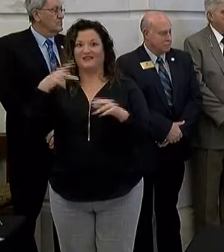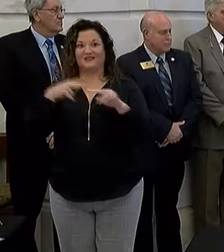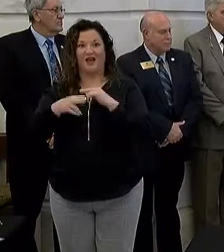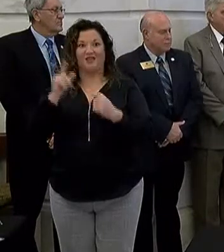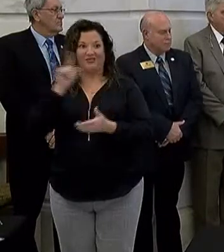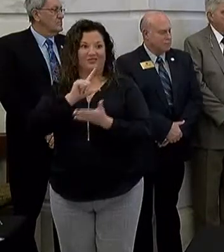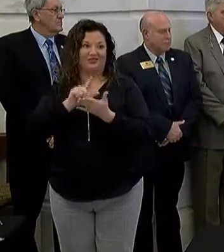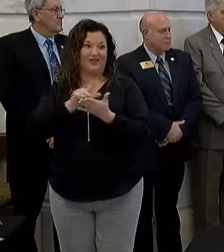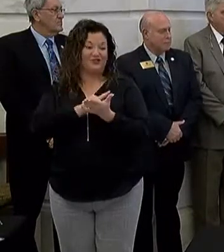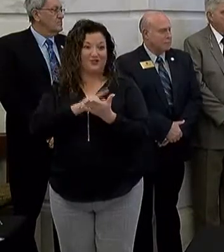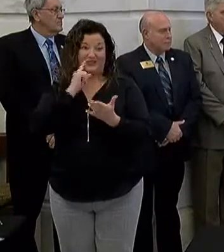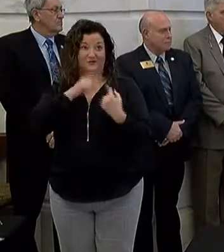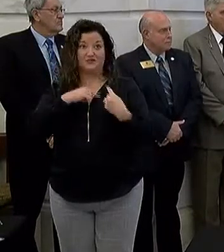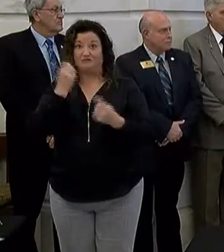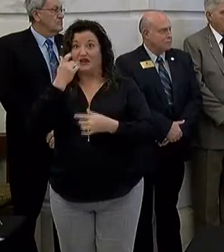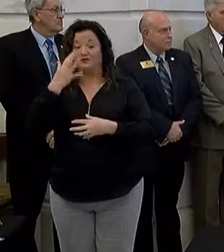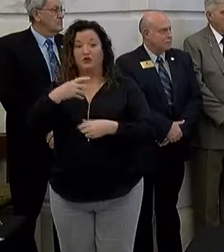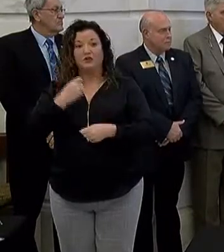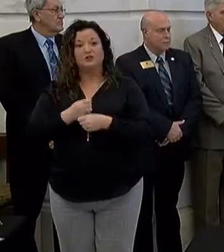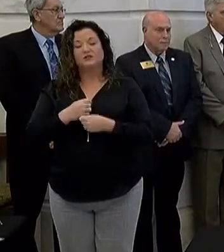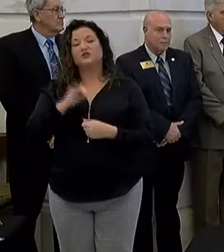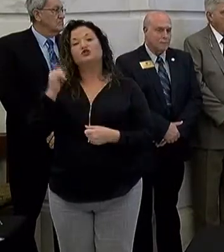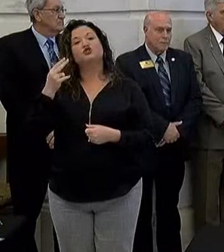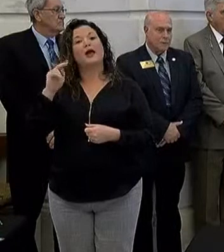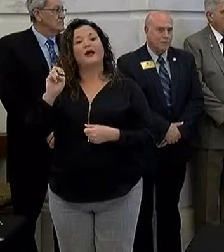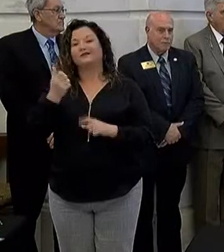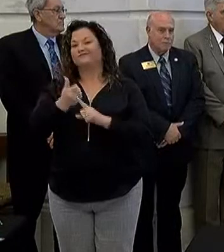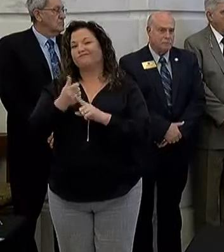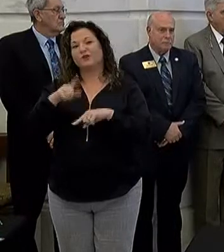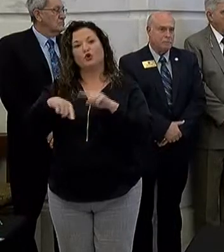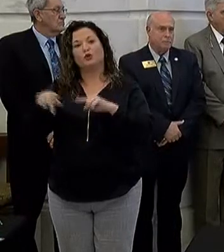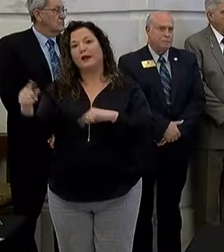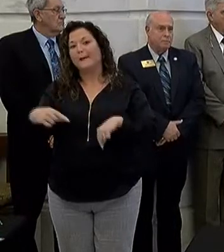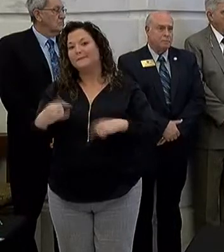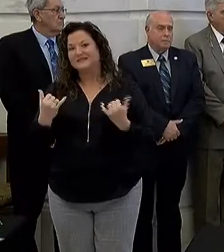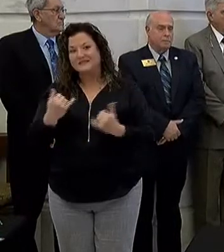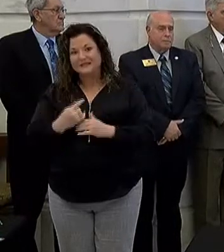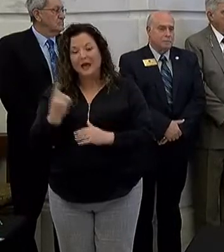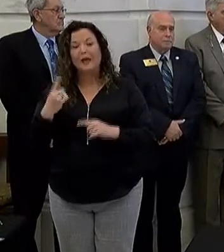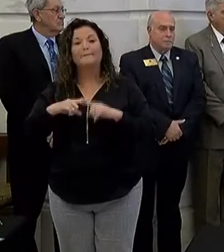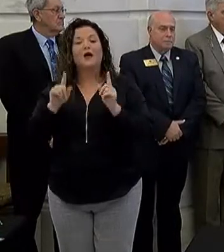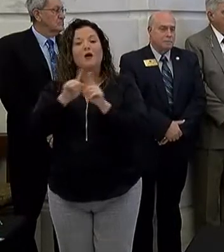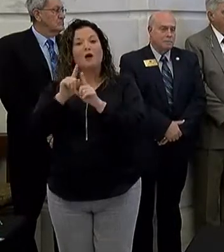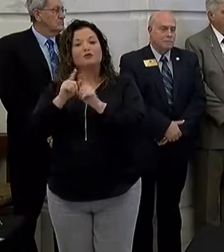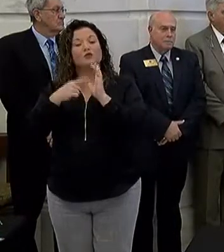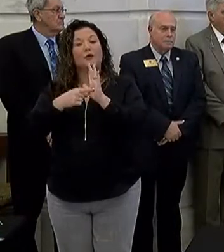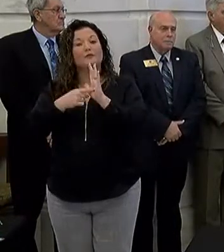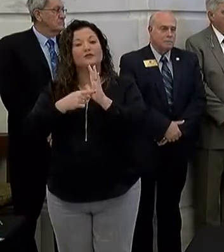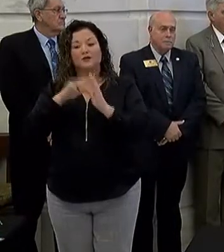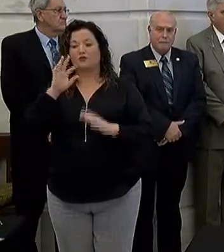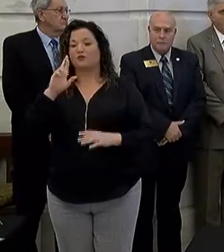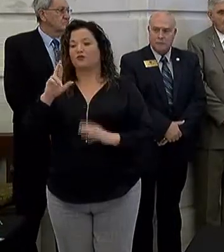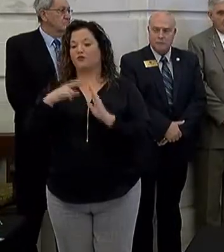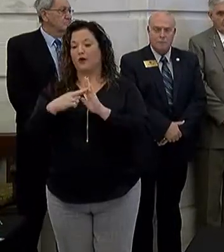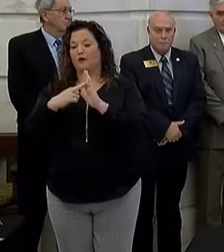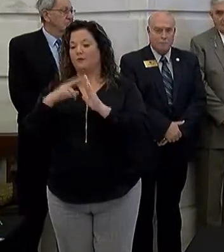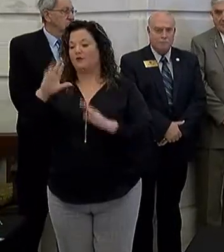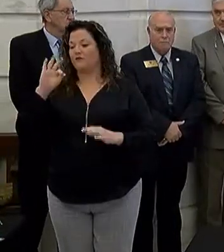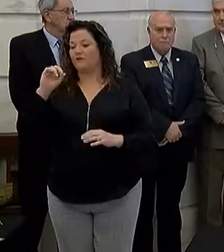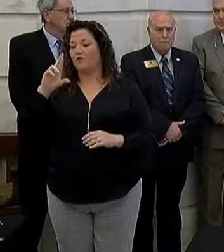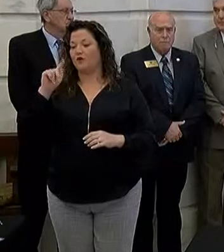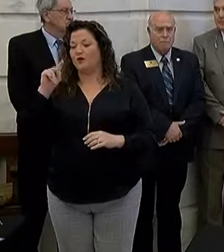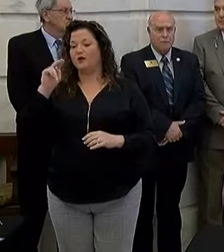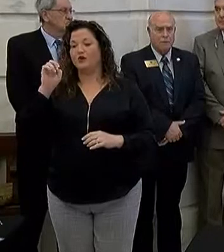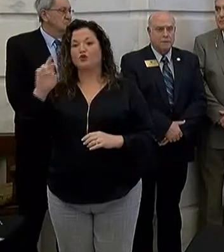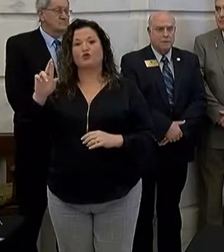over the past number of years, Representative Jean, who could not be here today, and I'd also mention Representative Fortner, our Vice Chair of